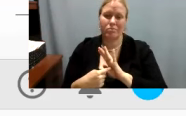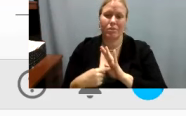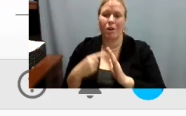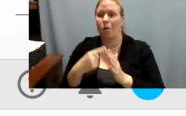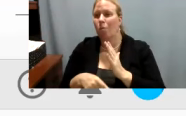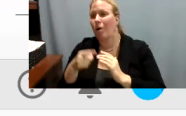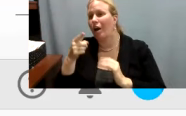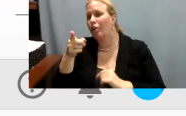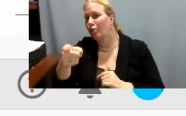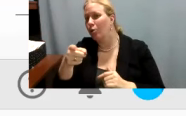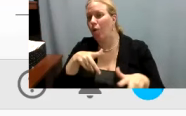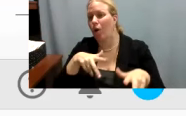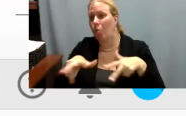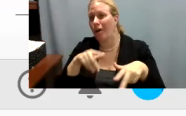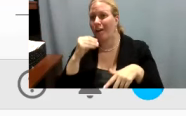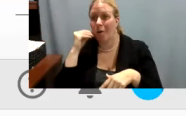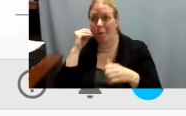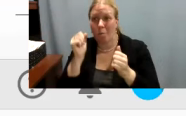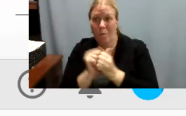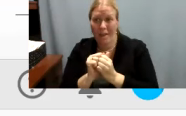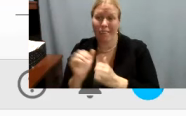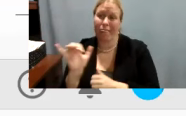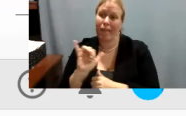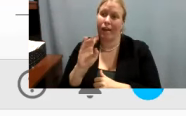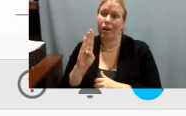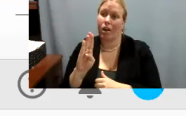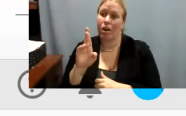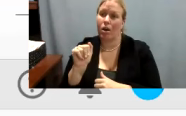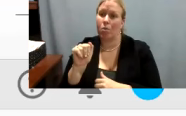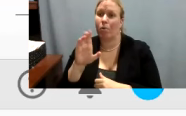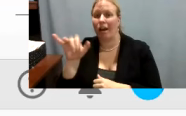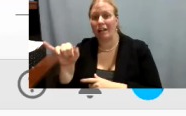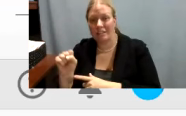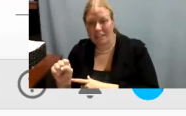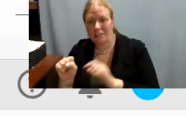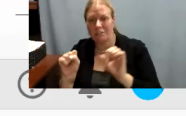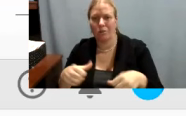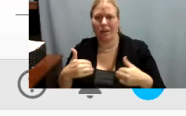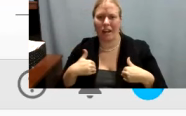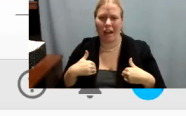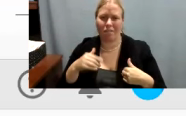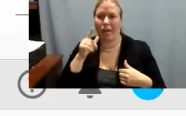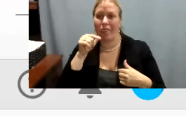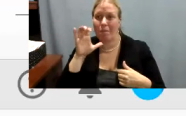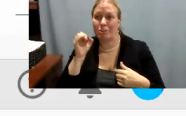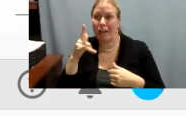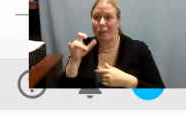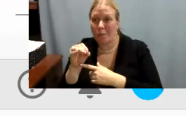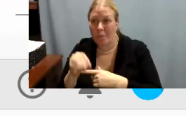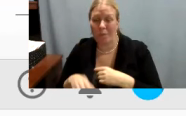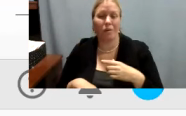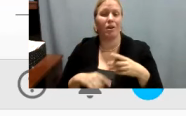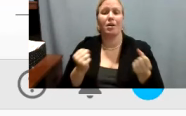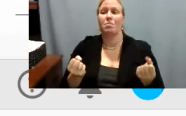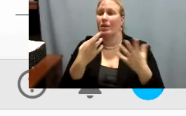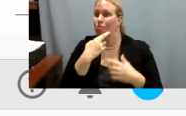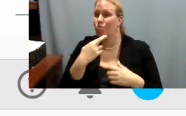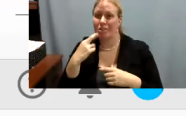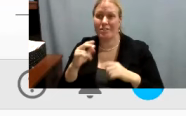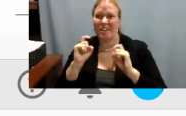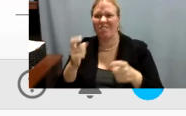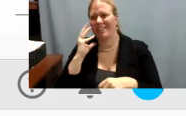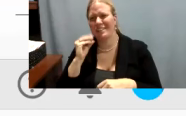are walking home with so like if you go to brasi's you can get the limoncello and you can take that home with you many of the restaurants have given you that